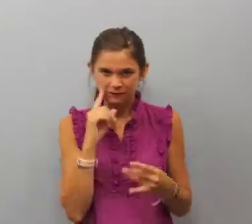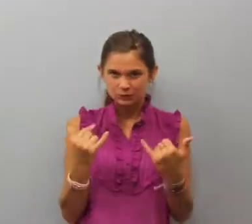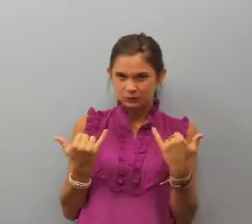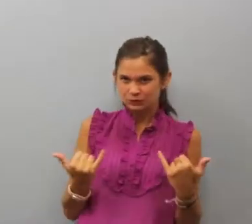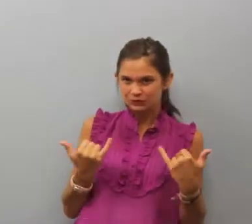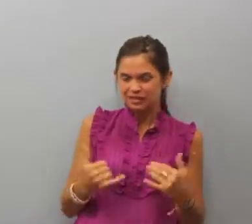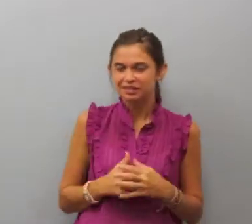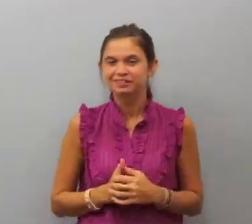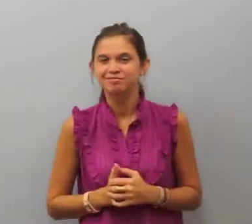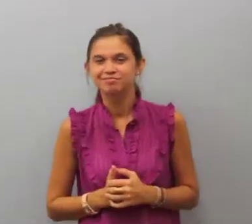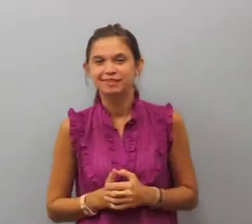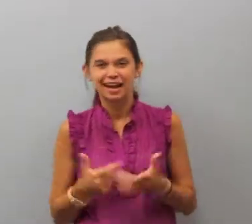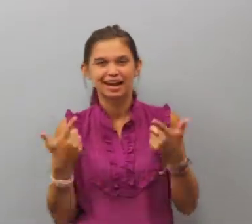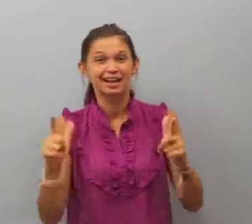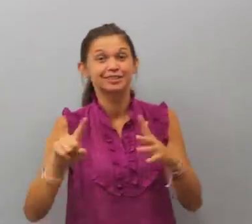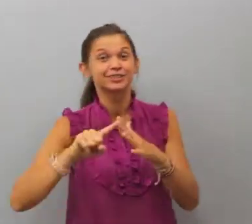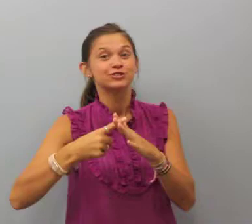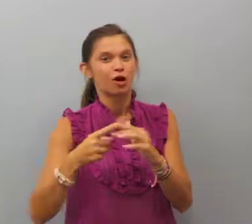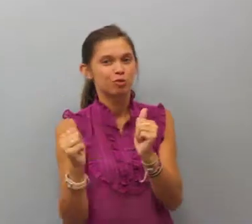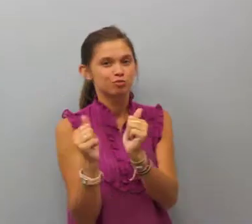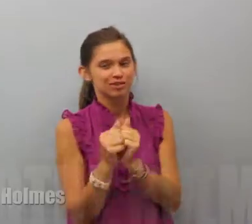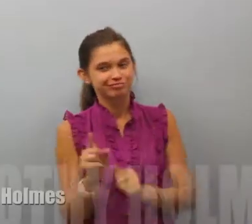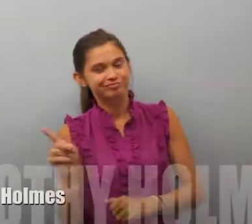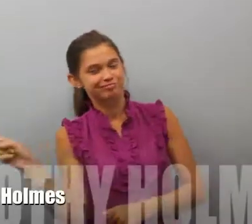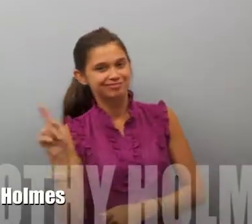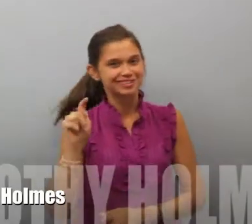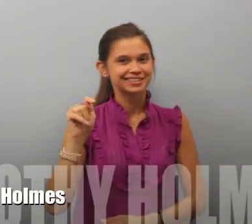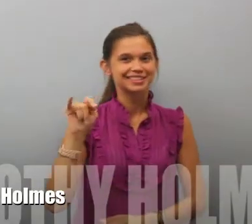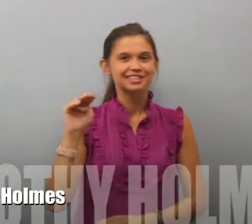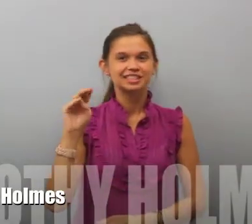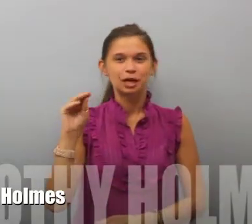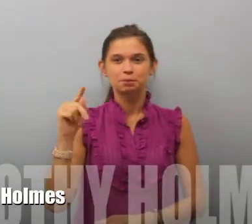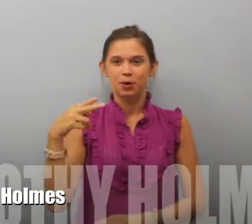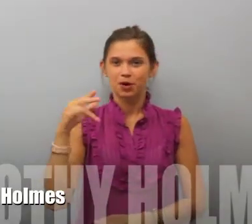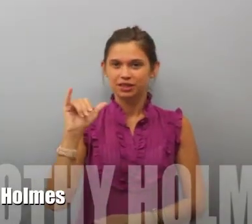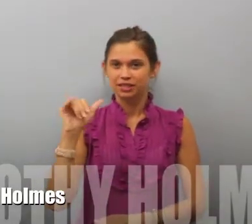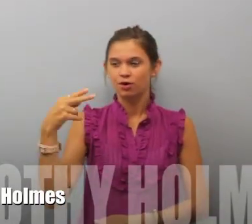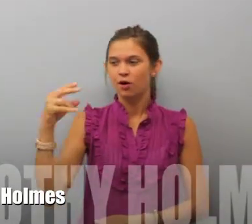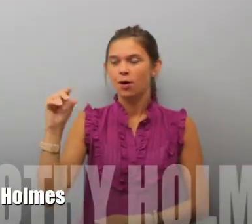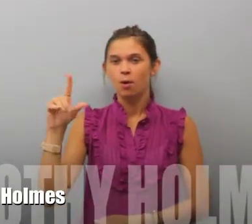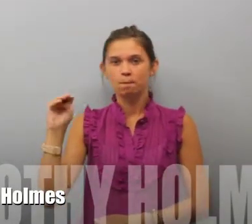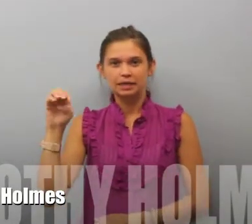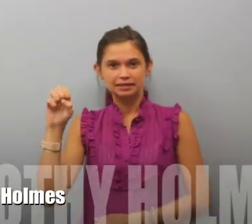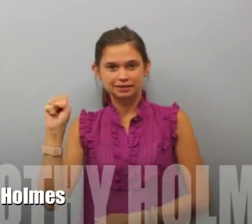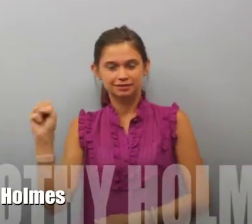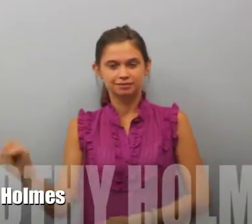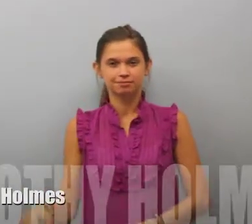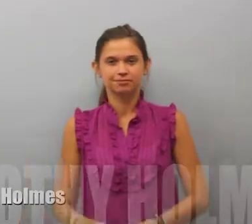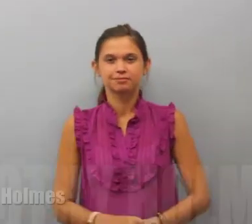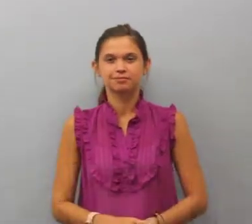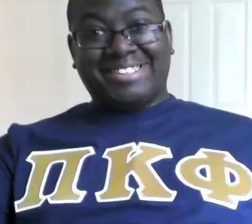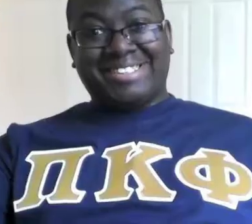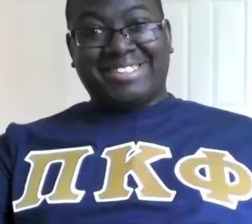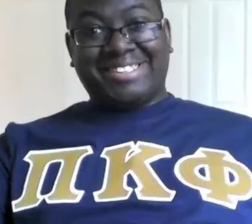to take the opportunity to introduce three former students. First, I'd like to start off with Timothy Holmes.